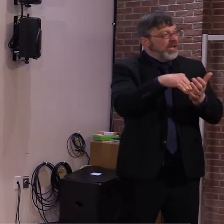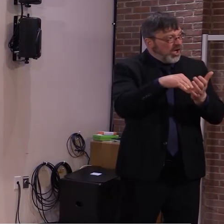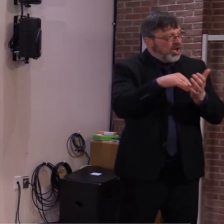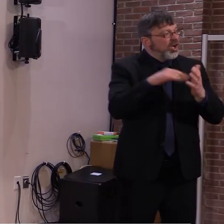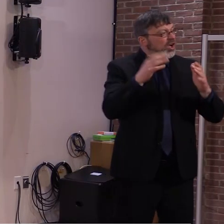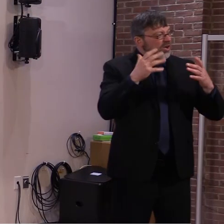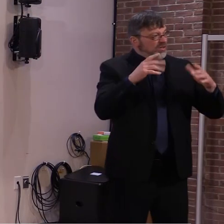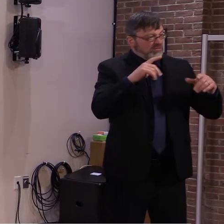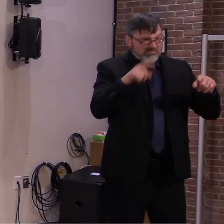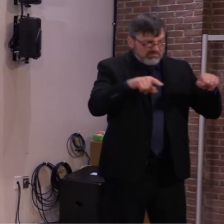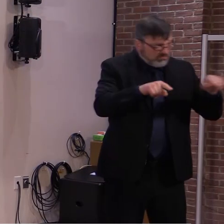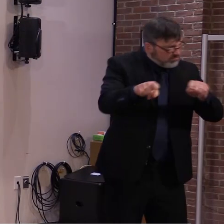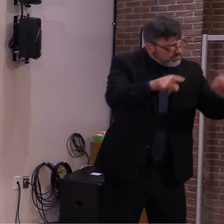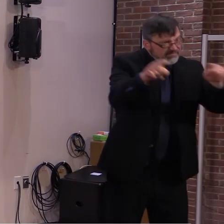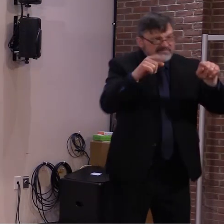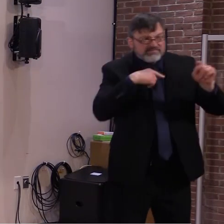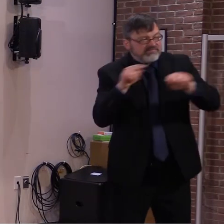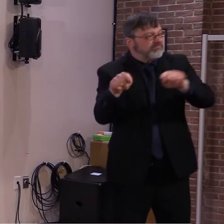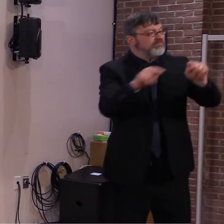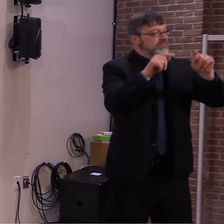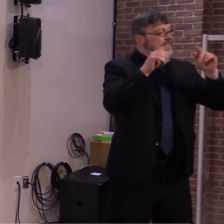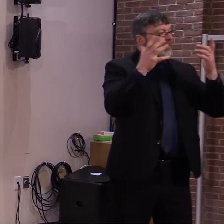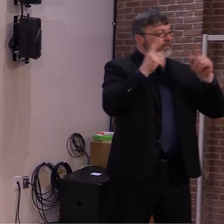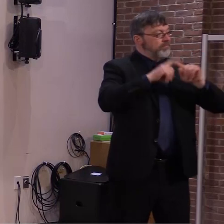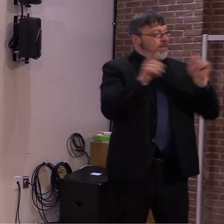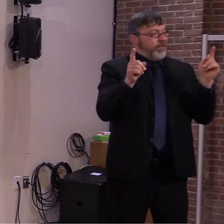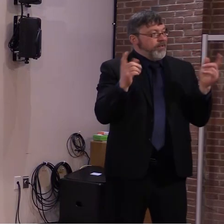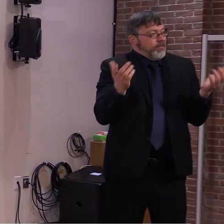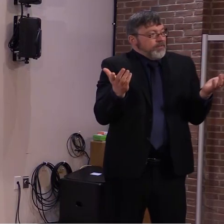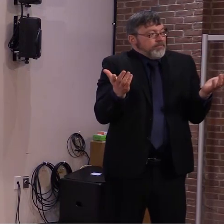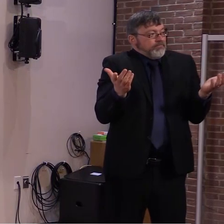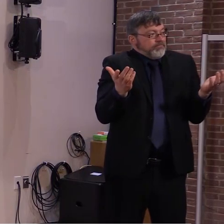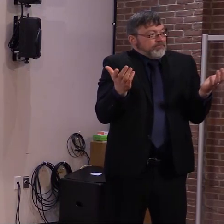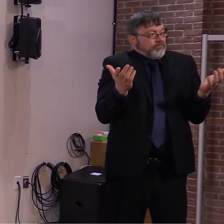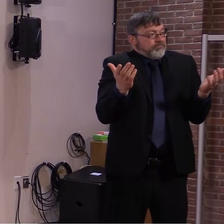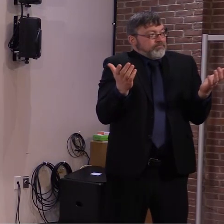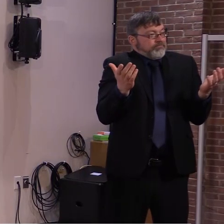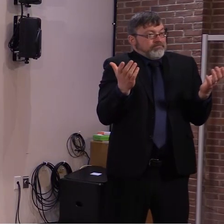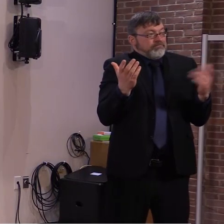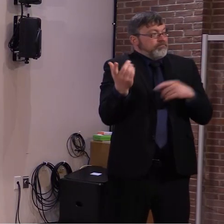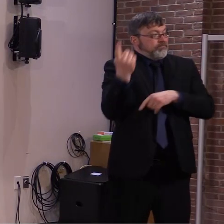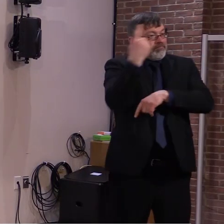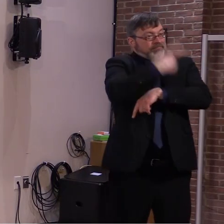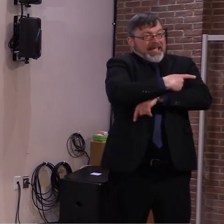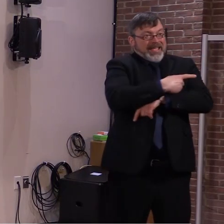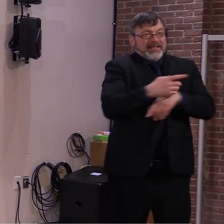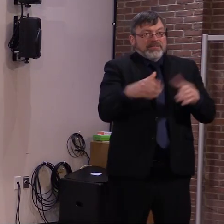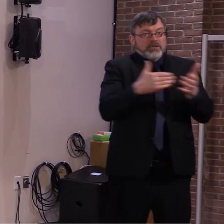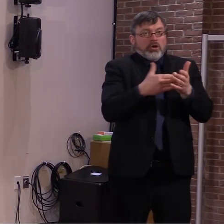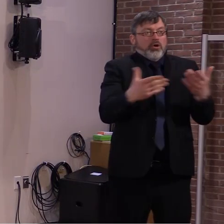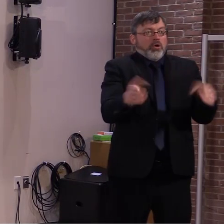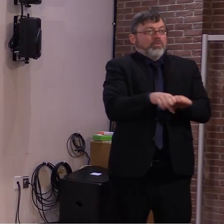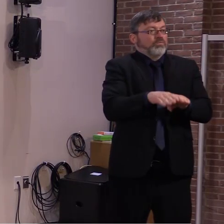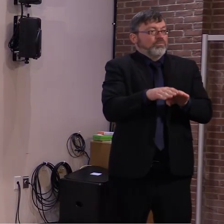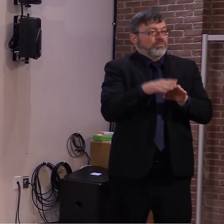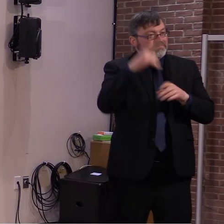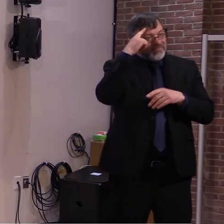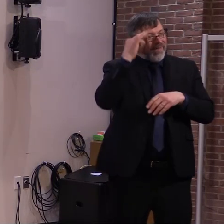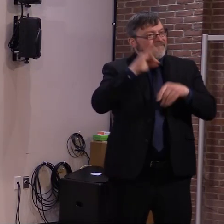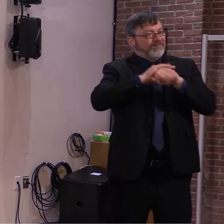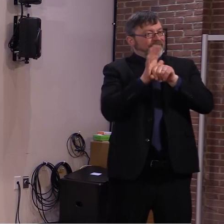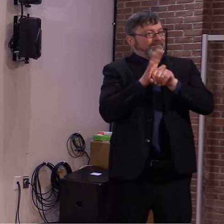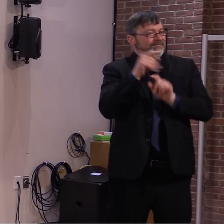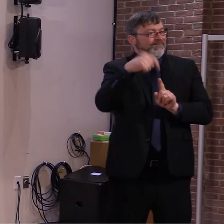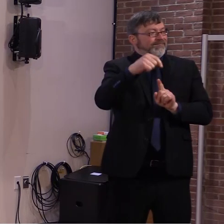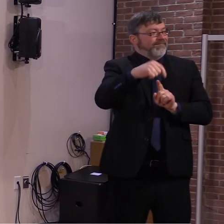2020, only allowed to serve people one at a time. With most older Vermonters now vaccinated, we are